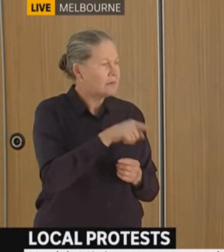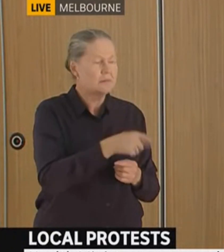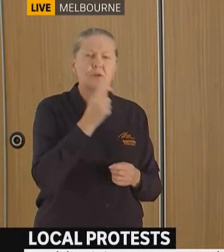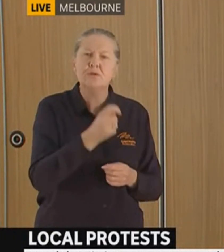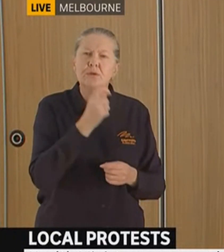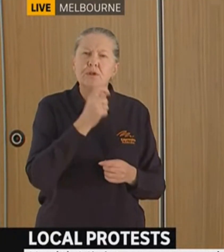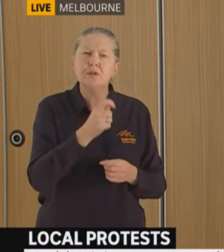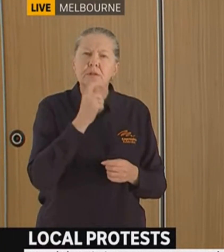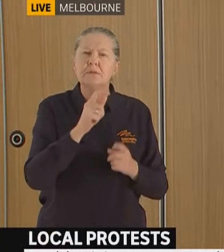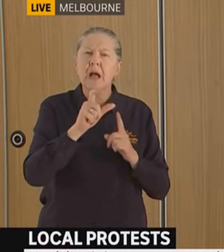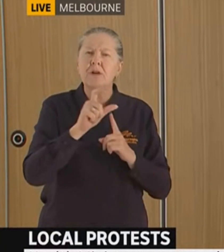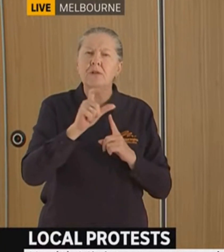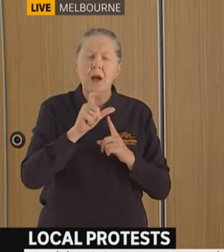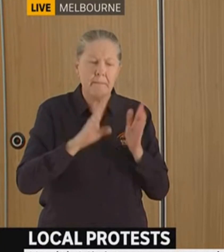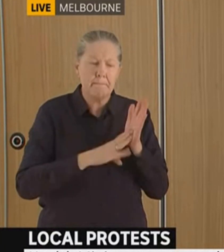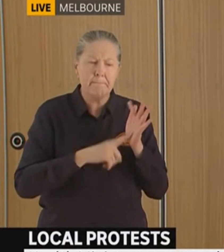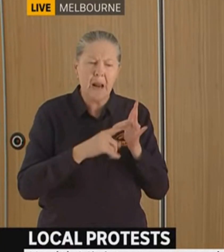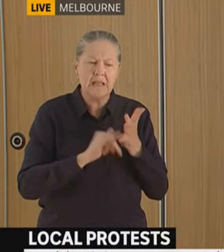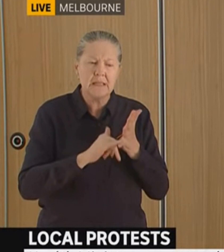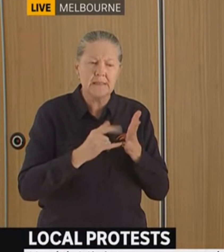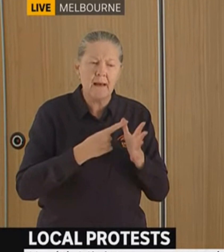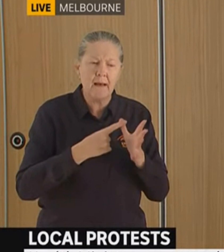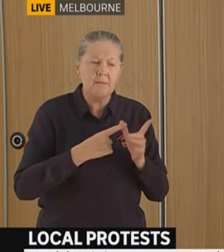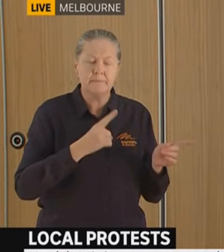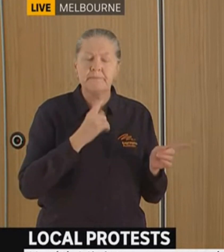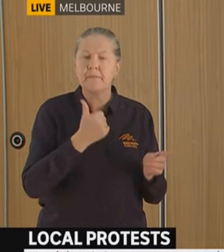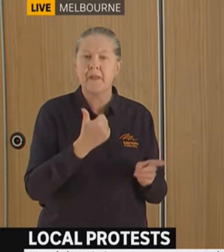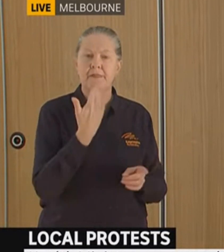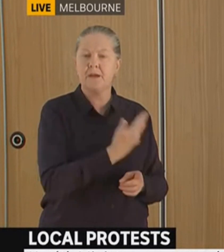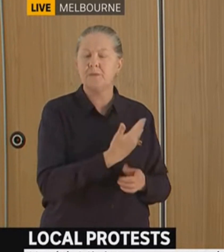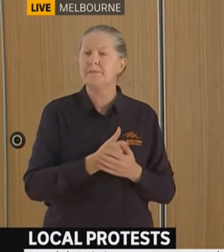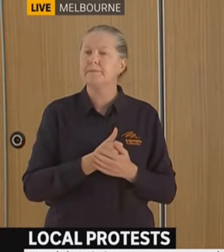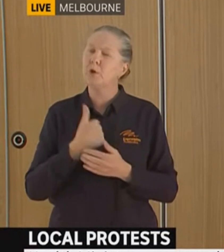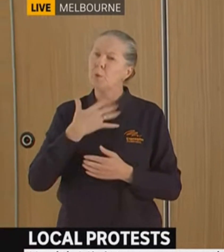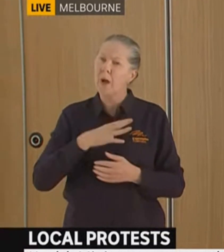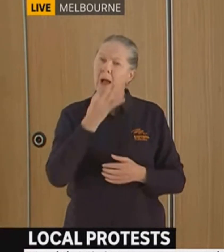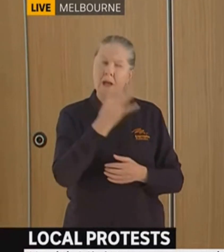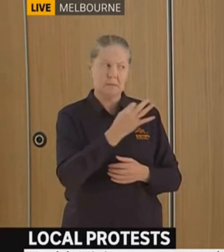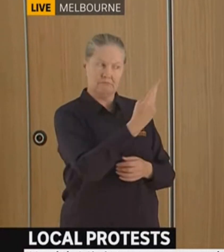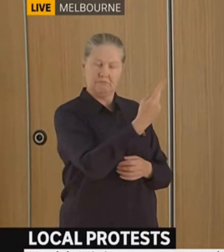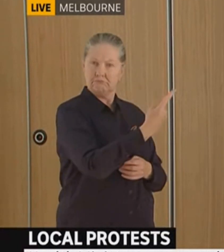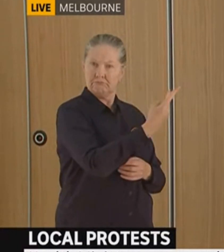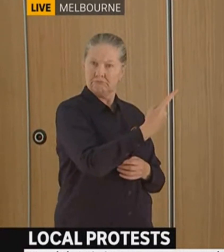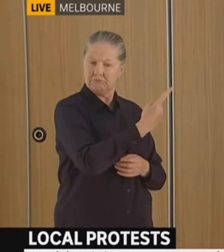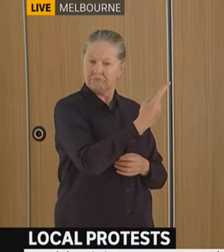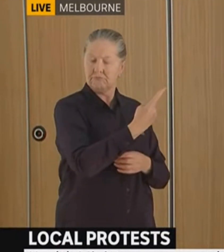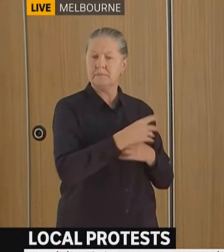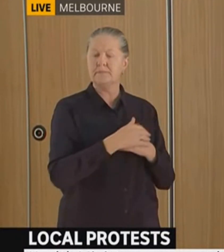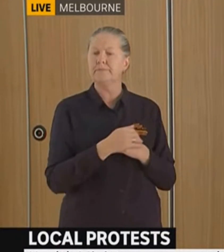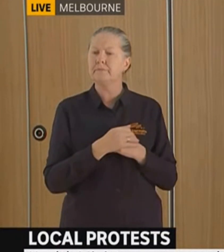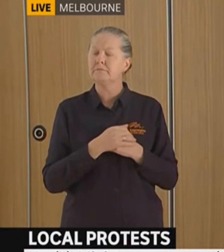in a remote Indigenous community, where, as the Minister said, there are higher comorbidities, and the risk to loss